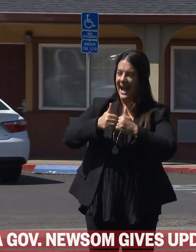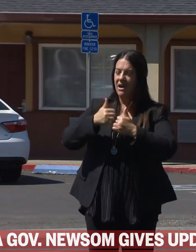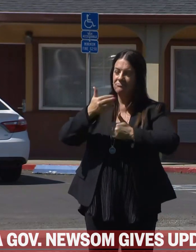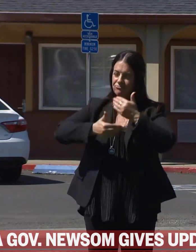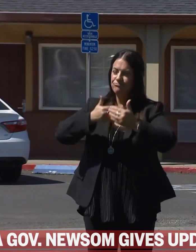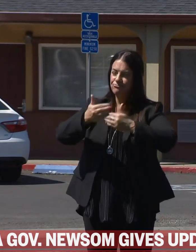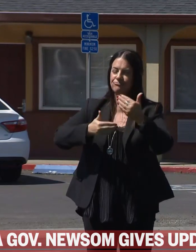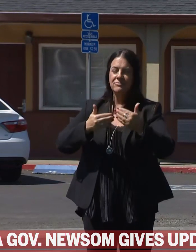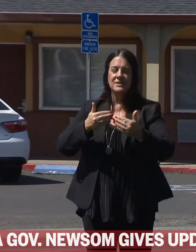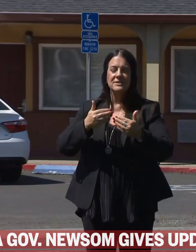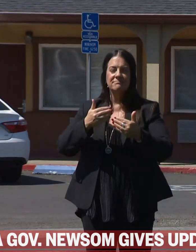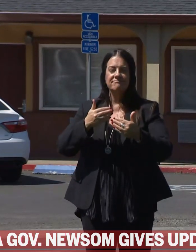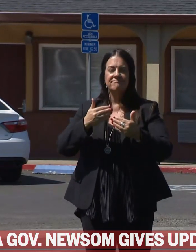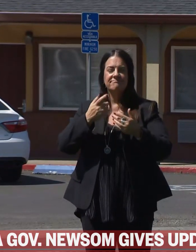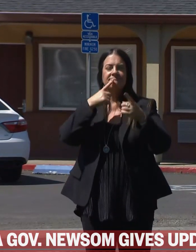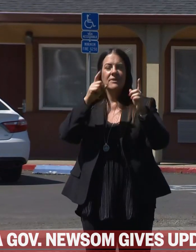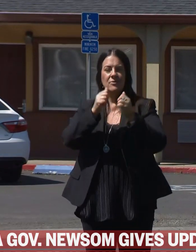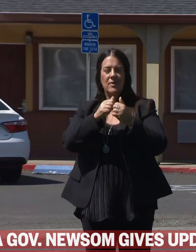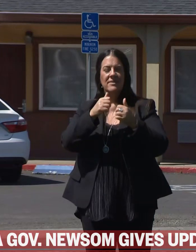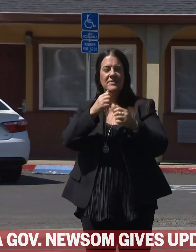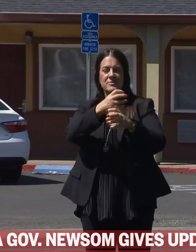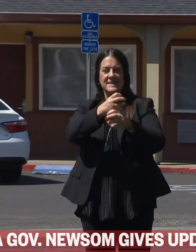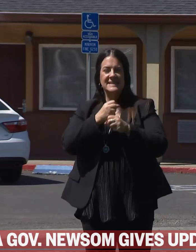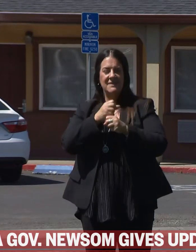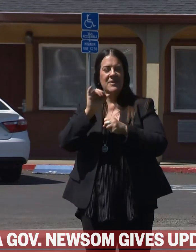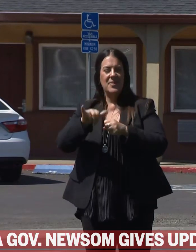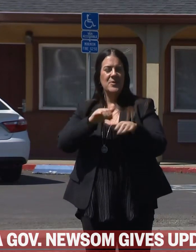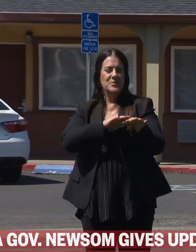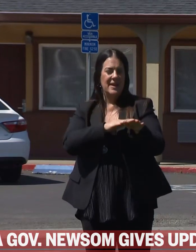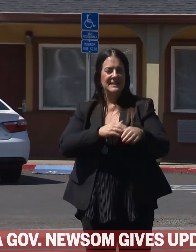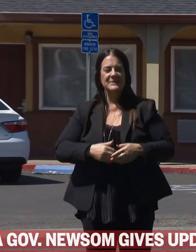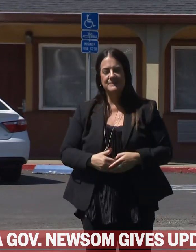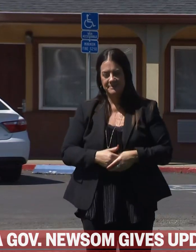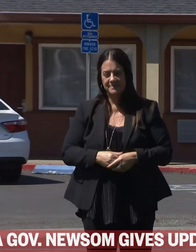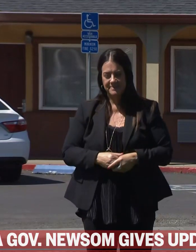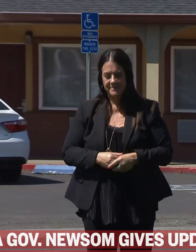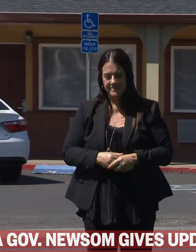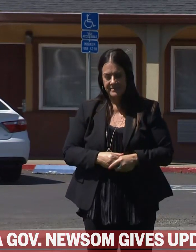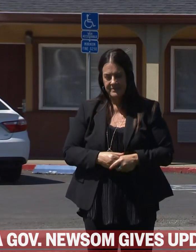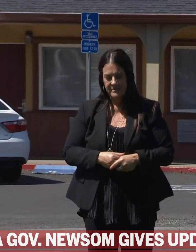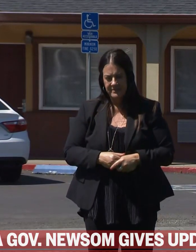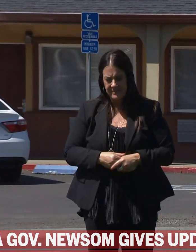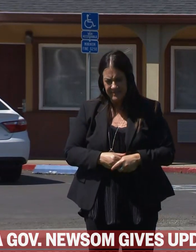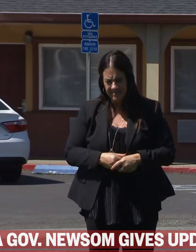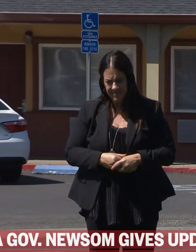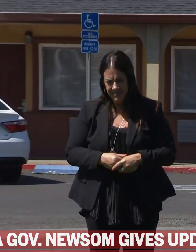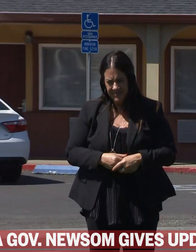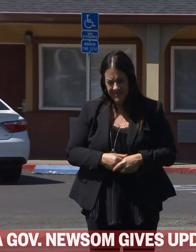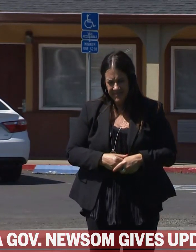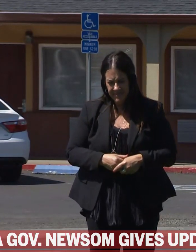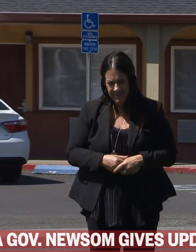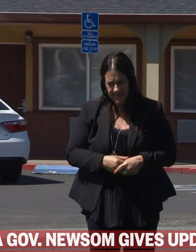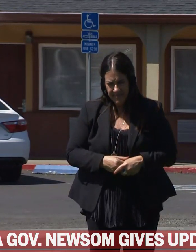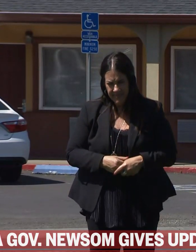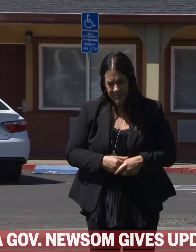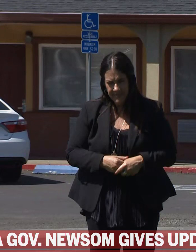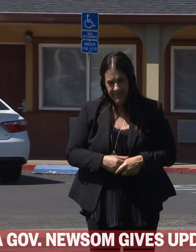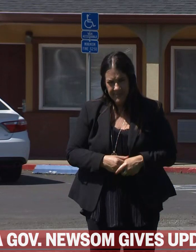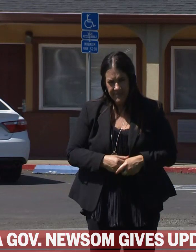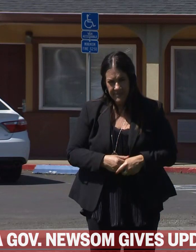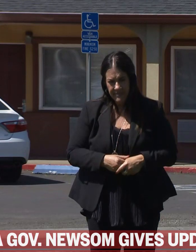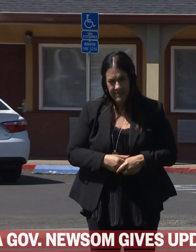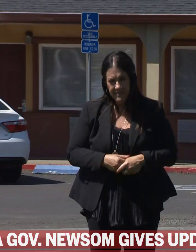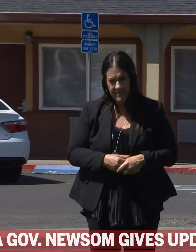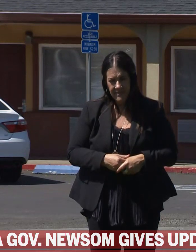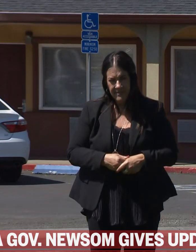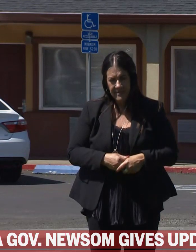to bear fruit. John Ruich of NPR asks, given the ongoing challenges in procuring personal protective